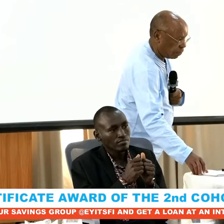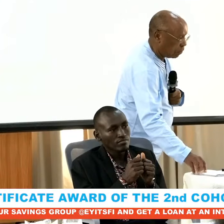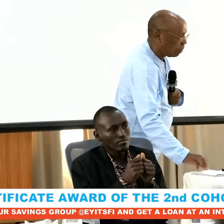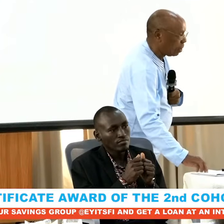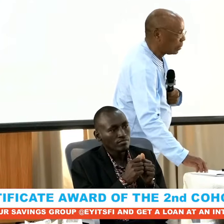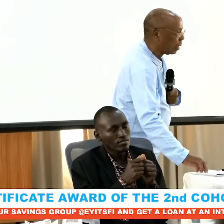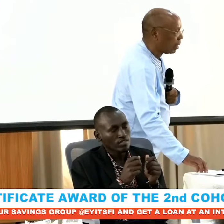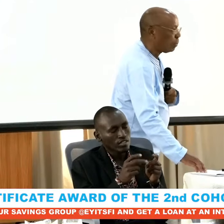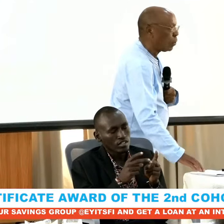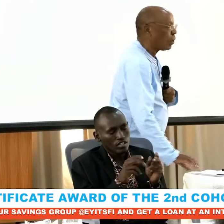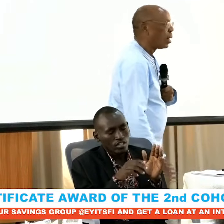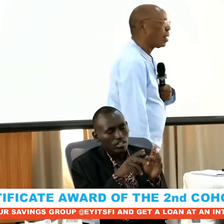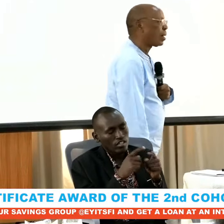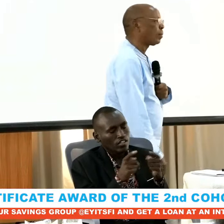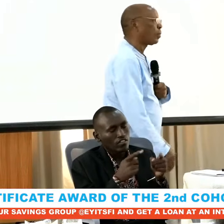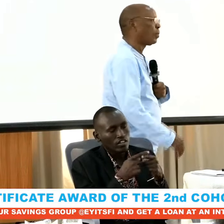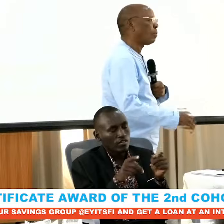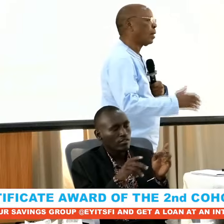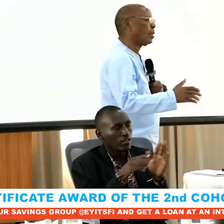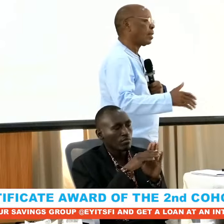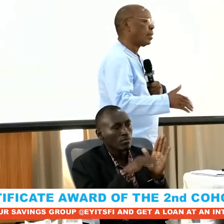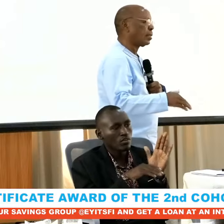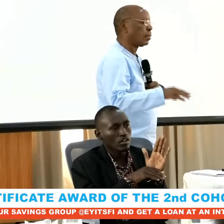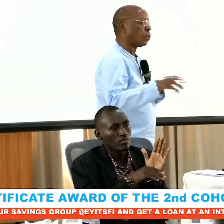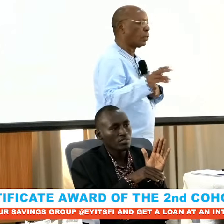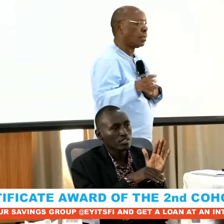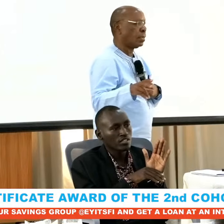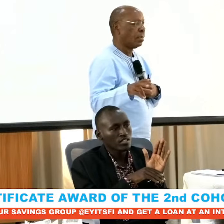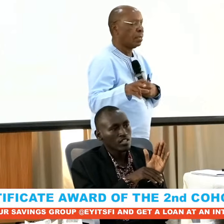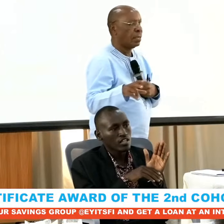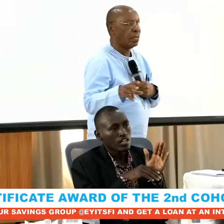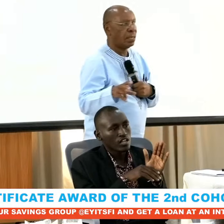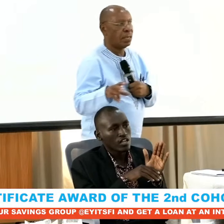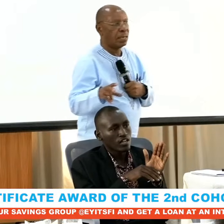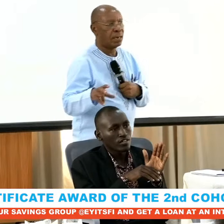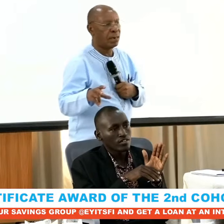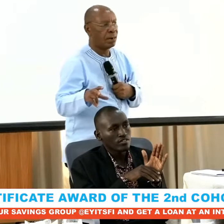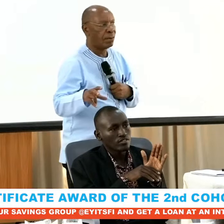various programs like Myoga, you'd find that there is a slot